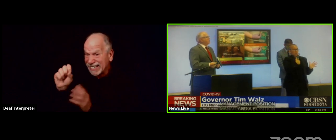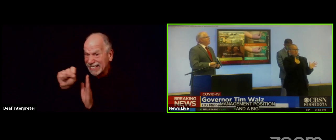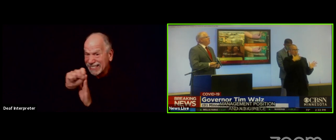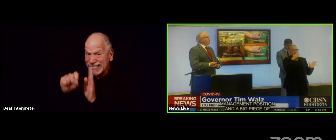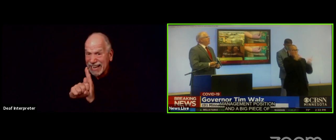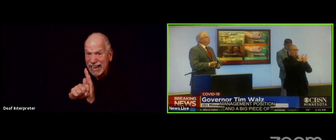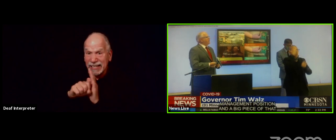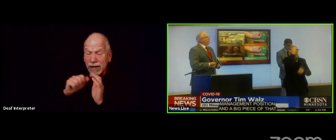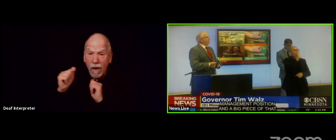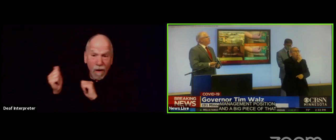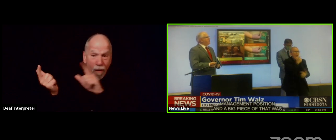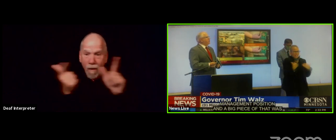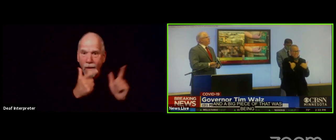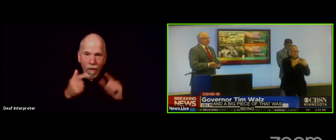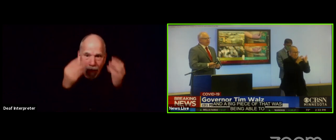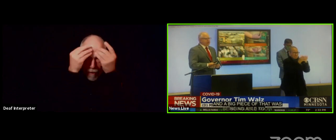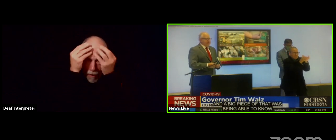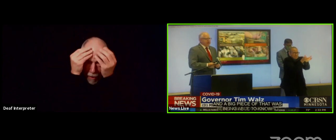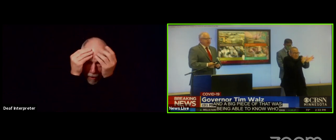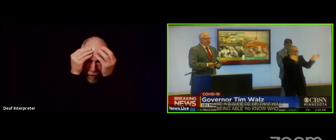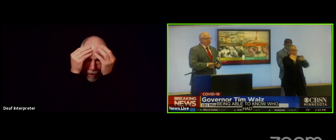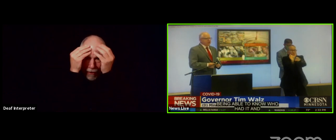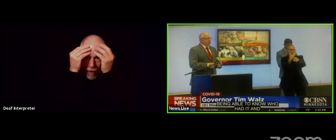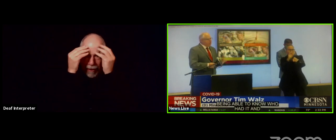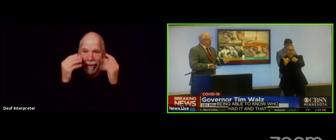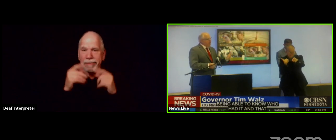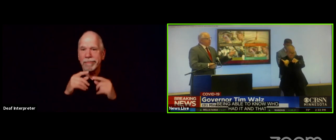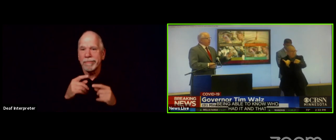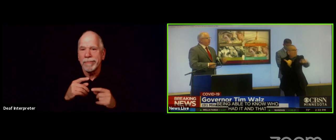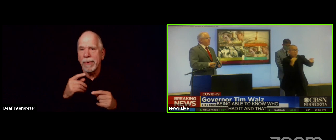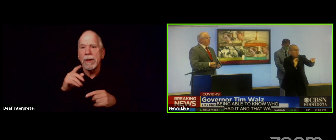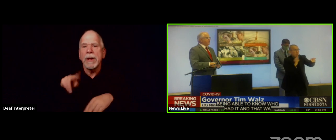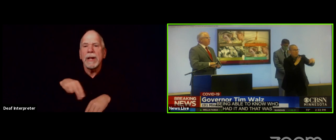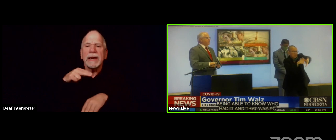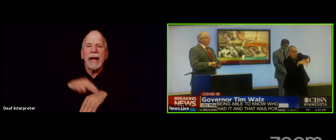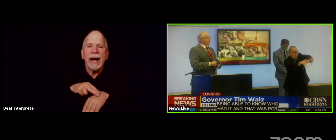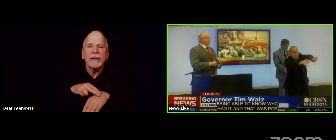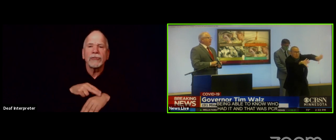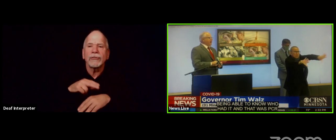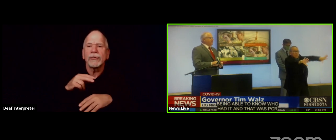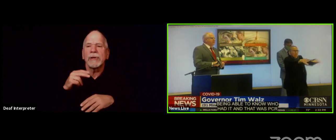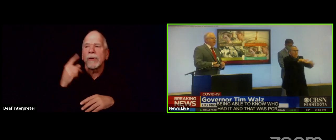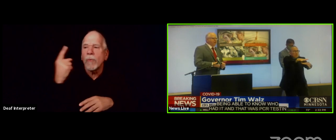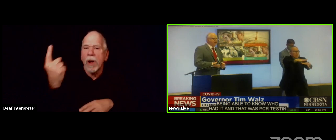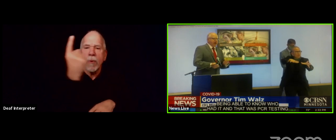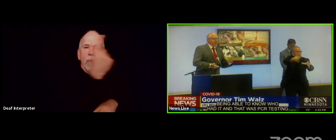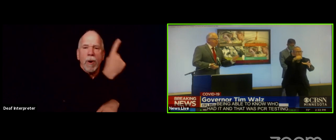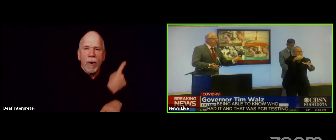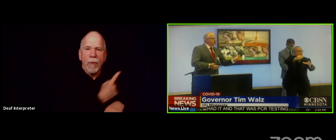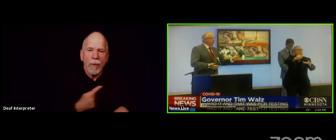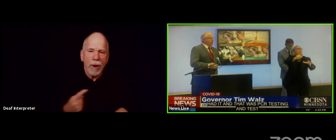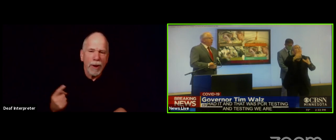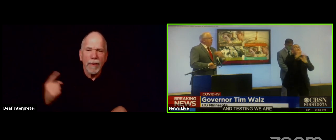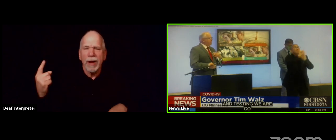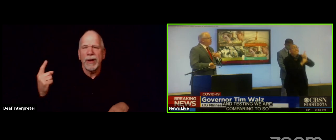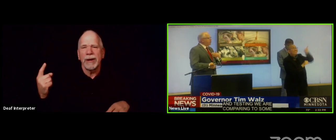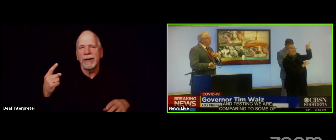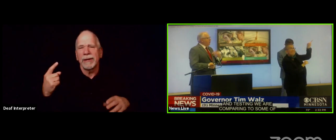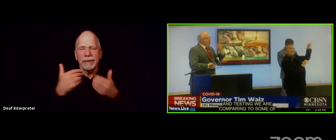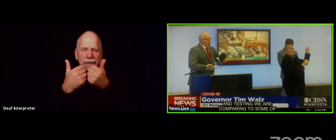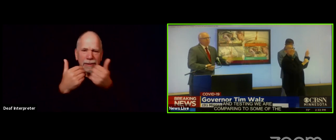was PCR testing and the serology testing. And so we are comparing to some of the other states because I think there's a lot of pressure, and